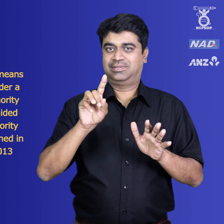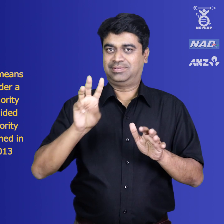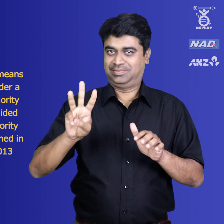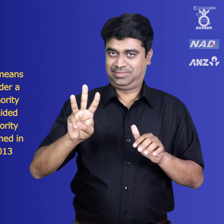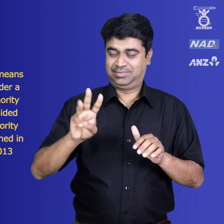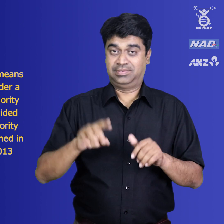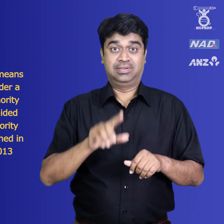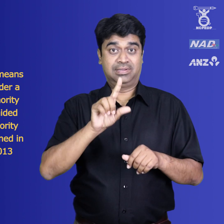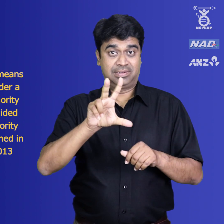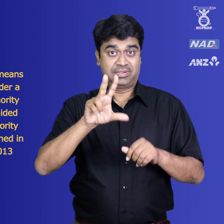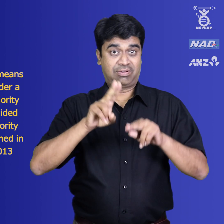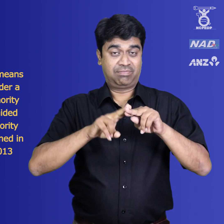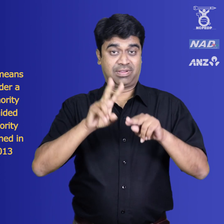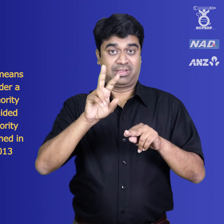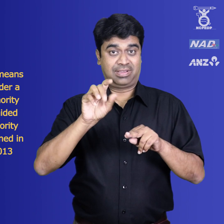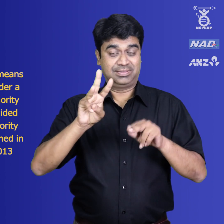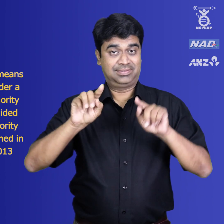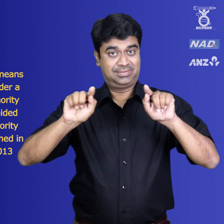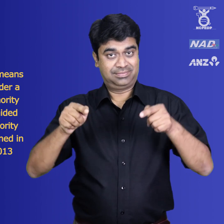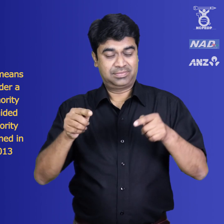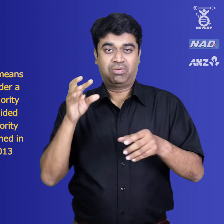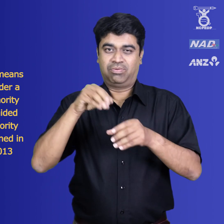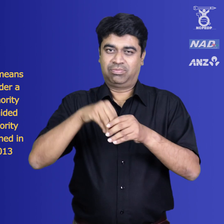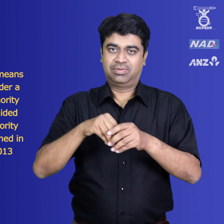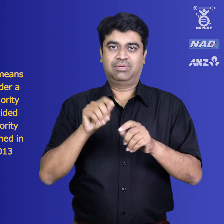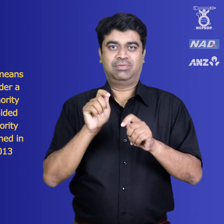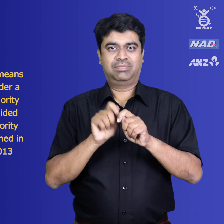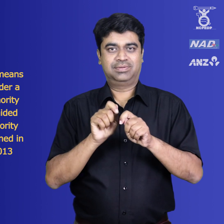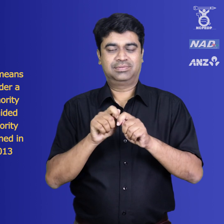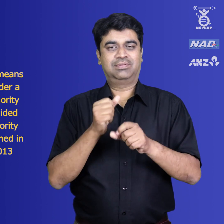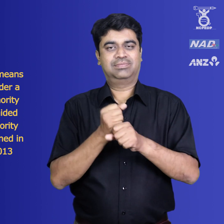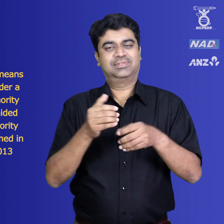and includes a department of the government.